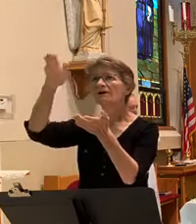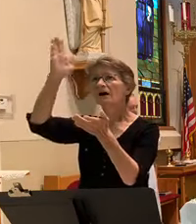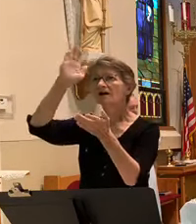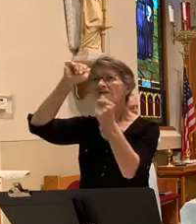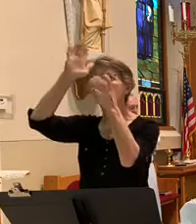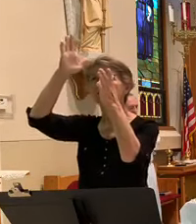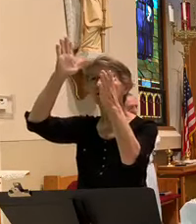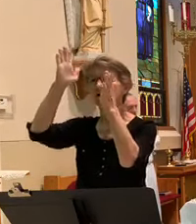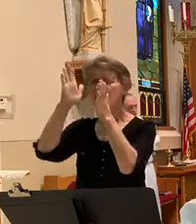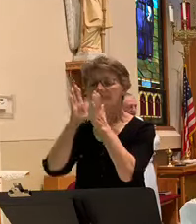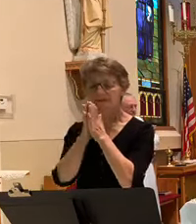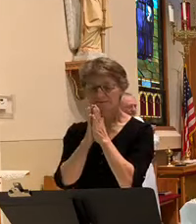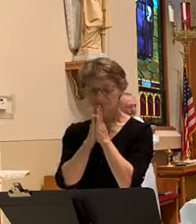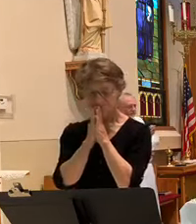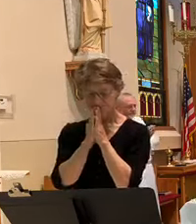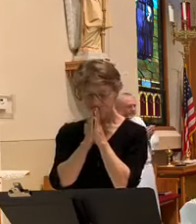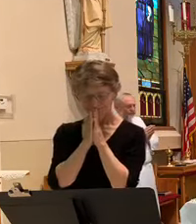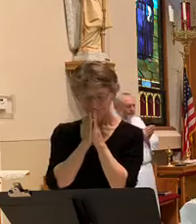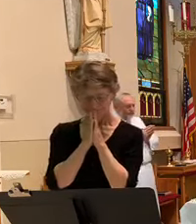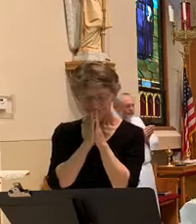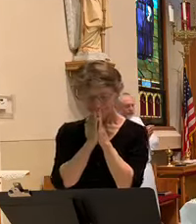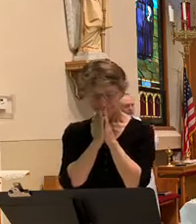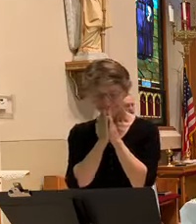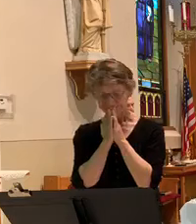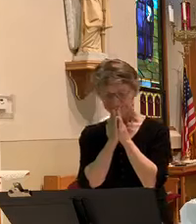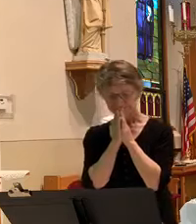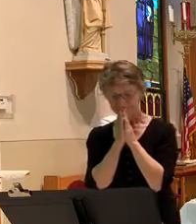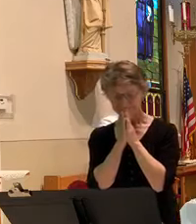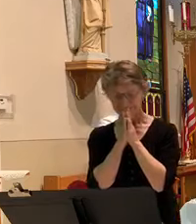the Father. Amen.